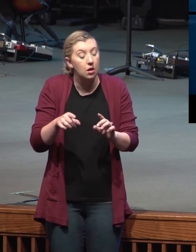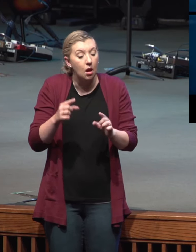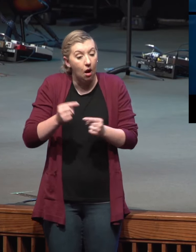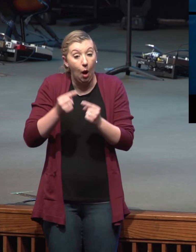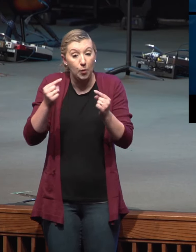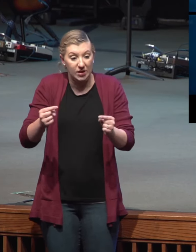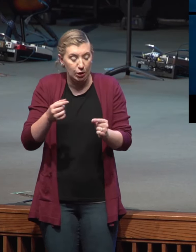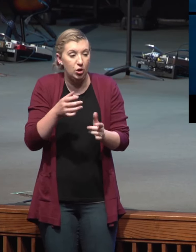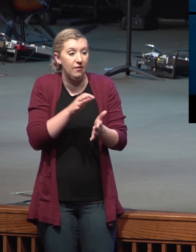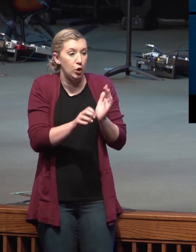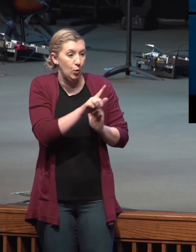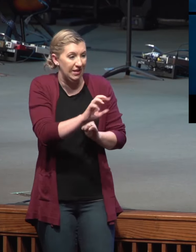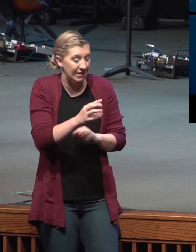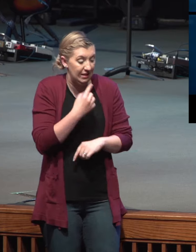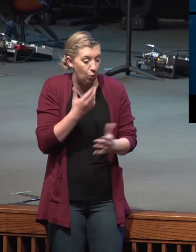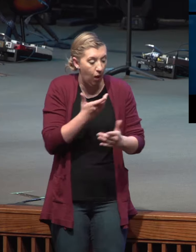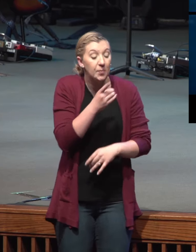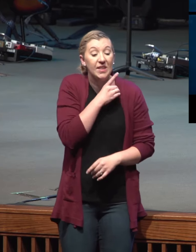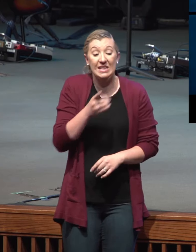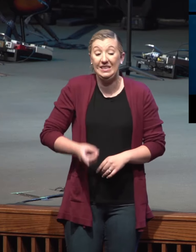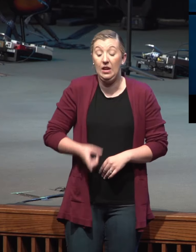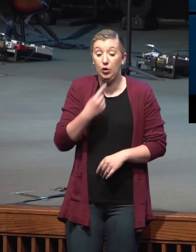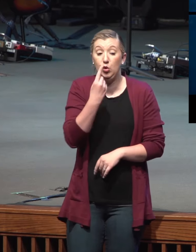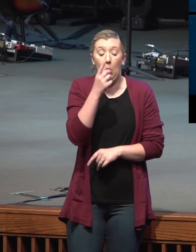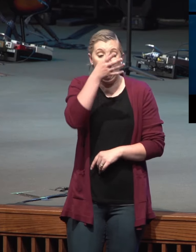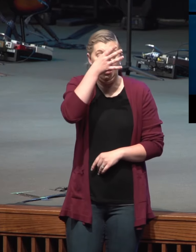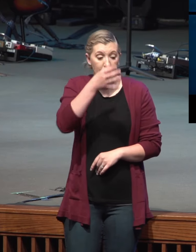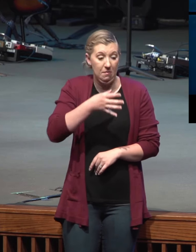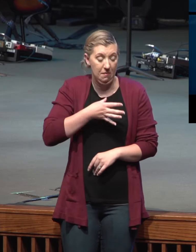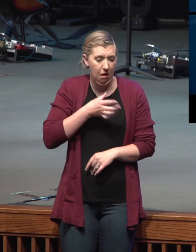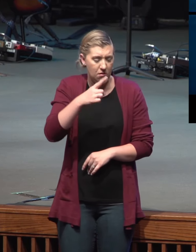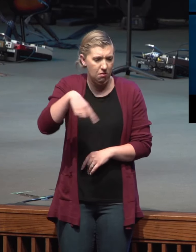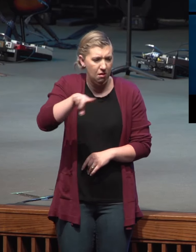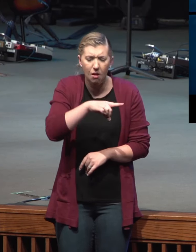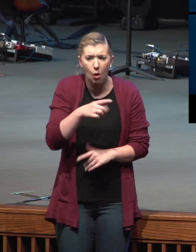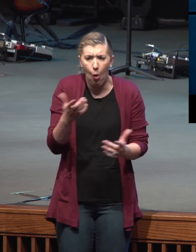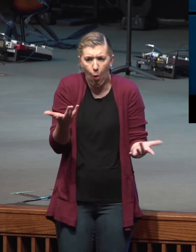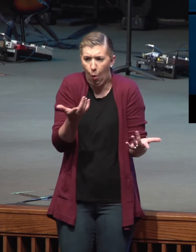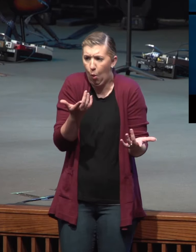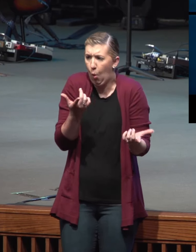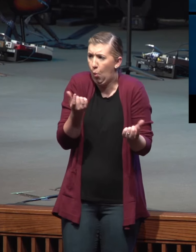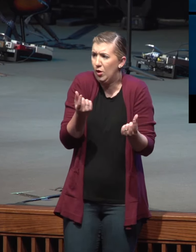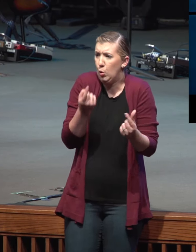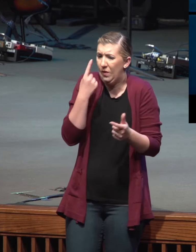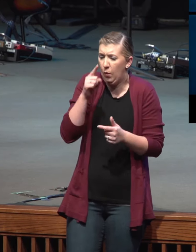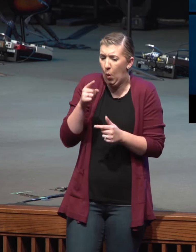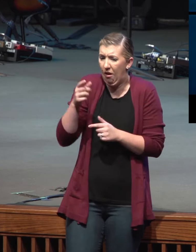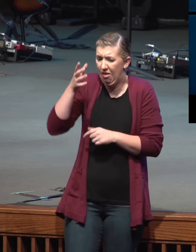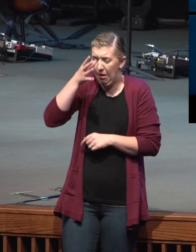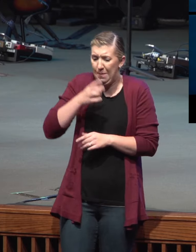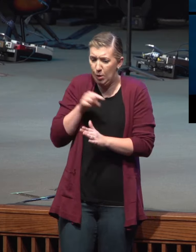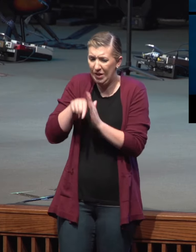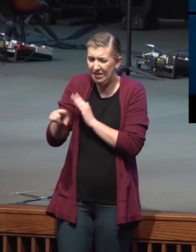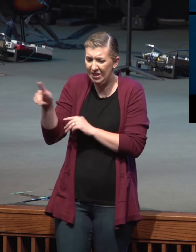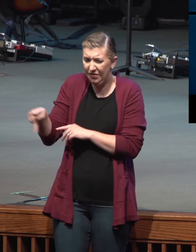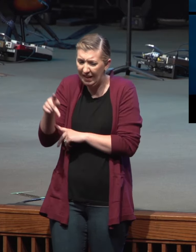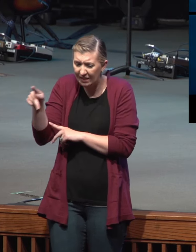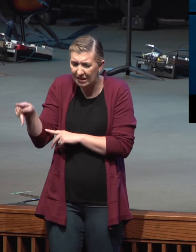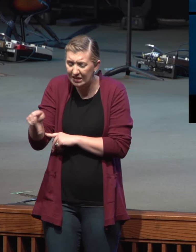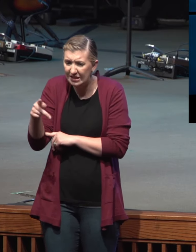opposition. Verse 26 says, and David said to the men who stood by him, what shall be done for the man who kills this Philistine and takes away